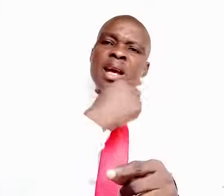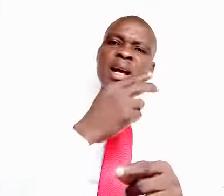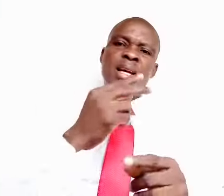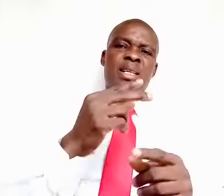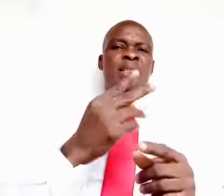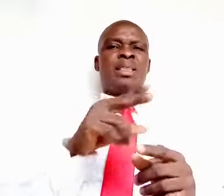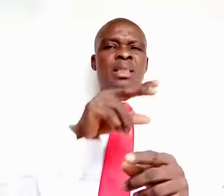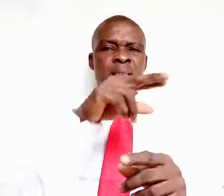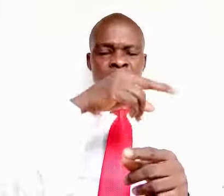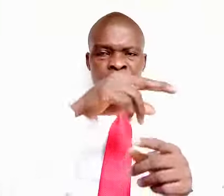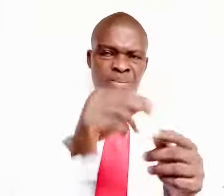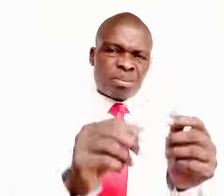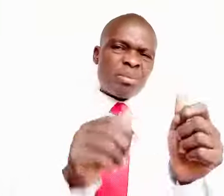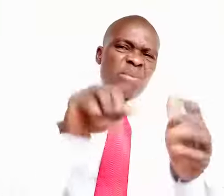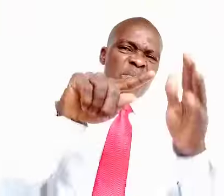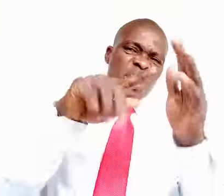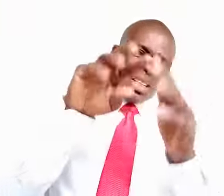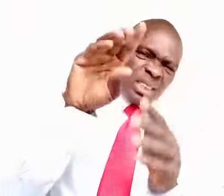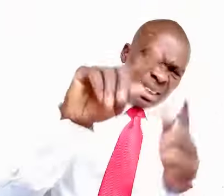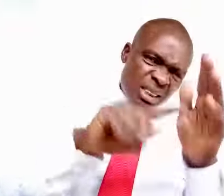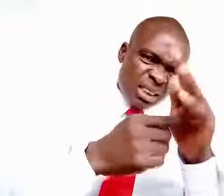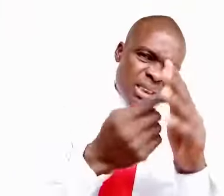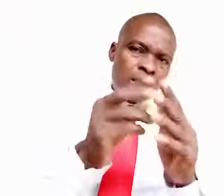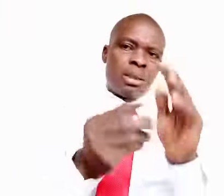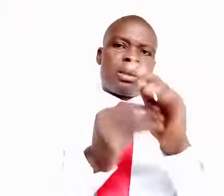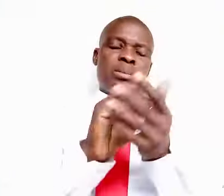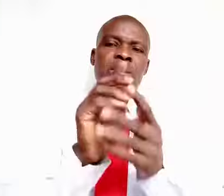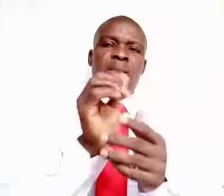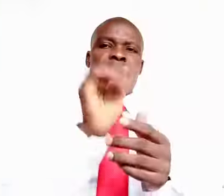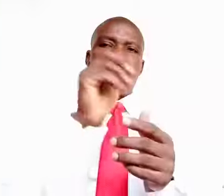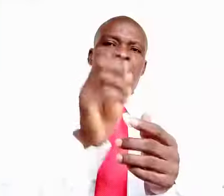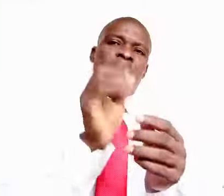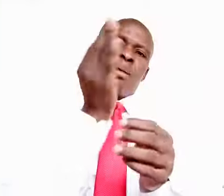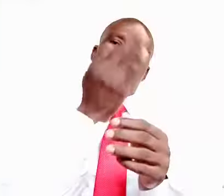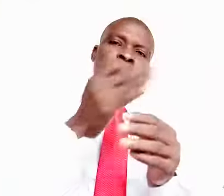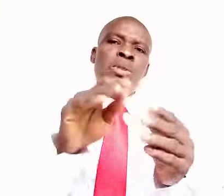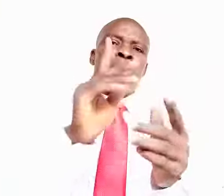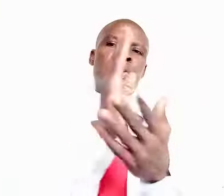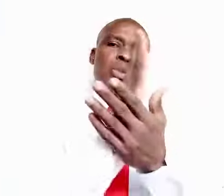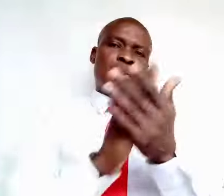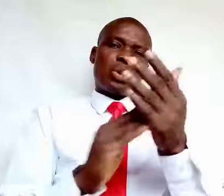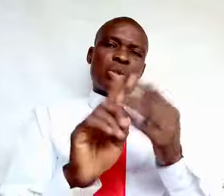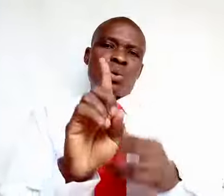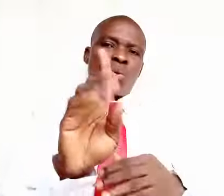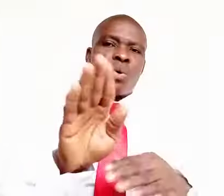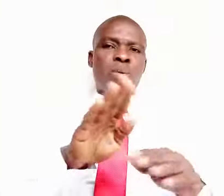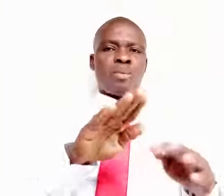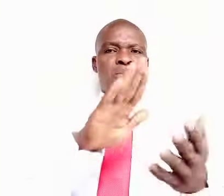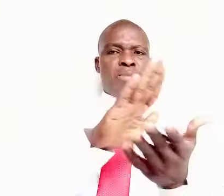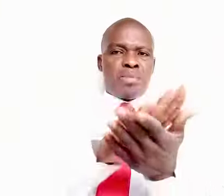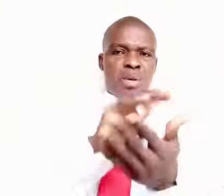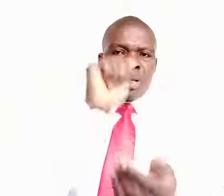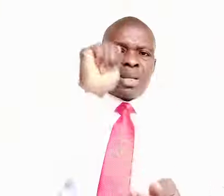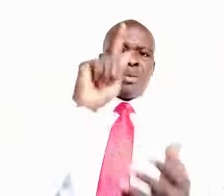etc. Dishonesty. Dishonesty implies intent to make someone believe what is not true, by giving a false